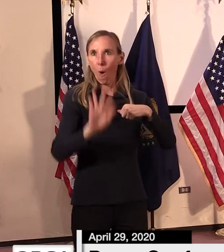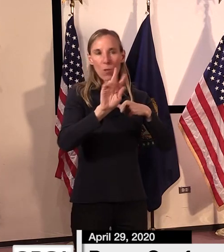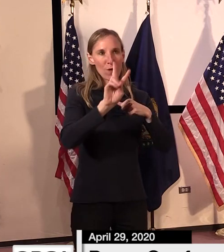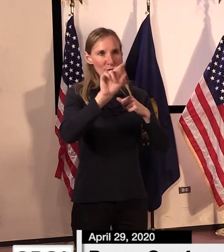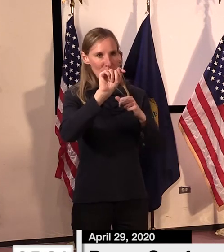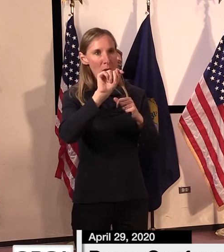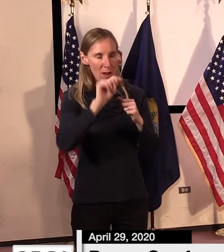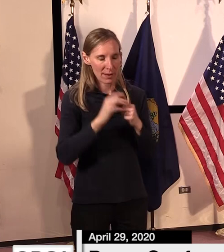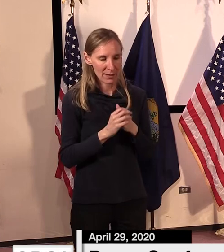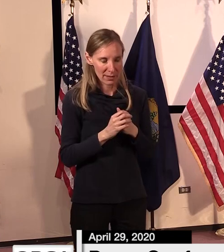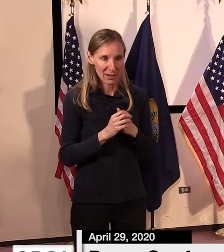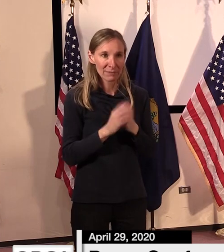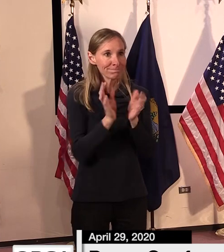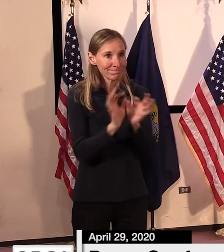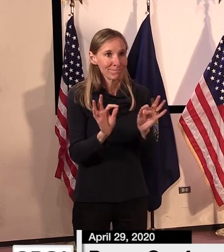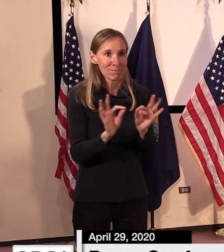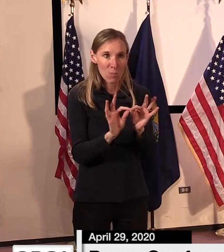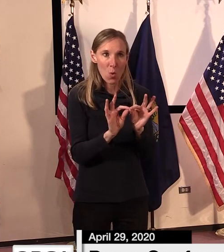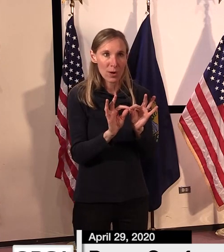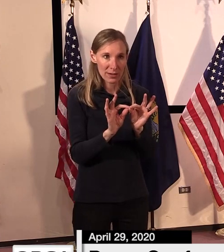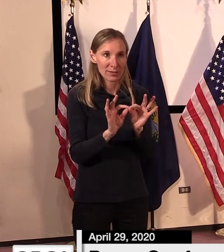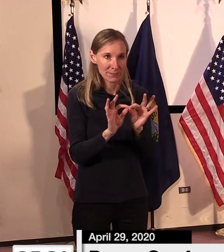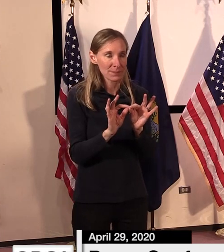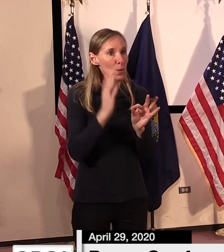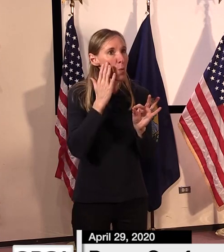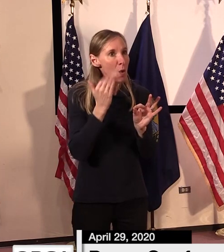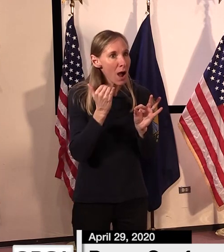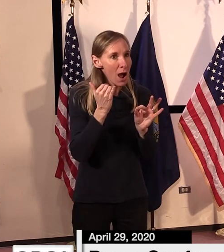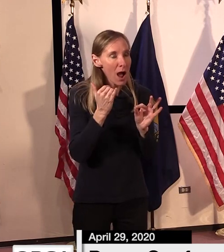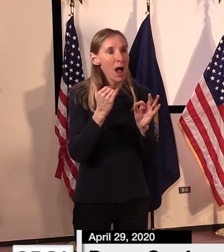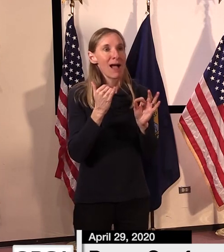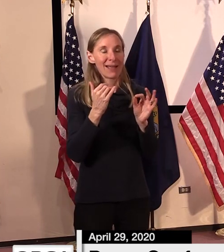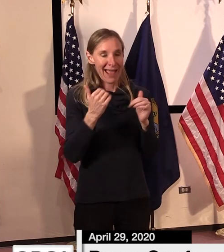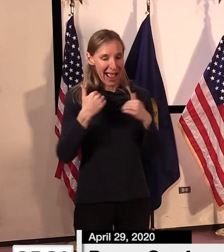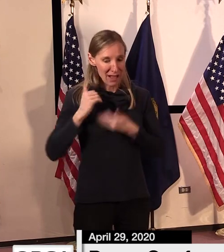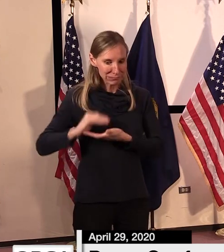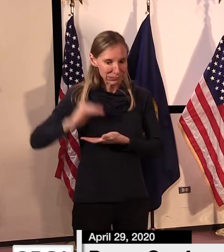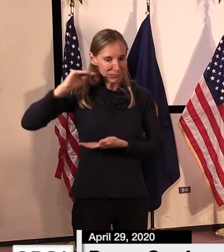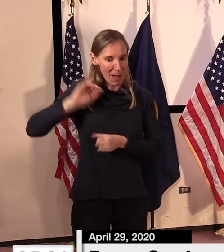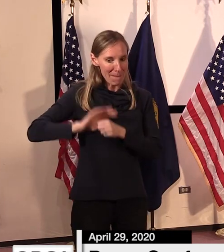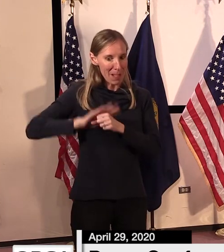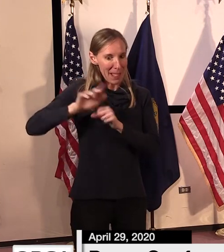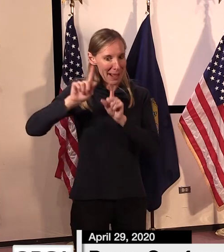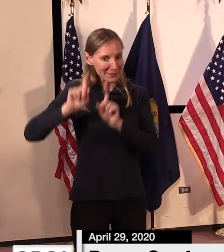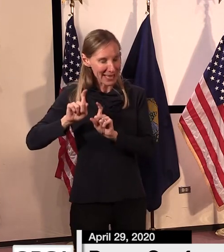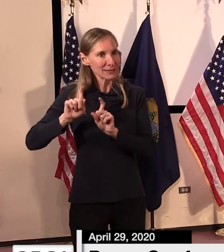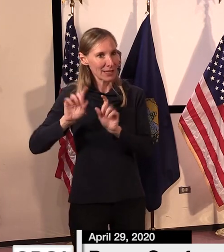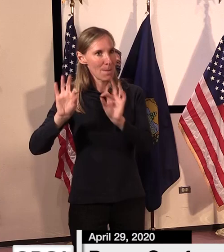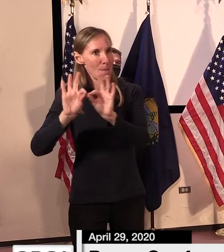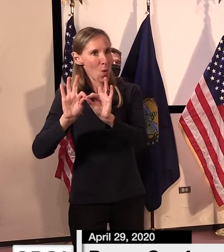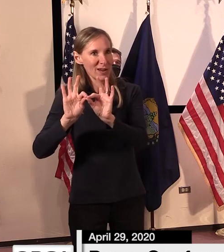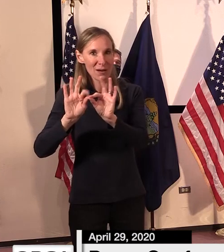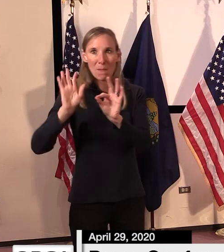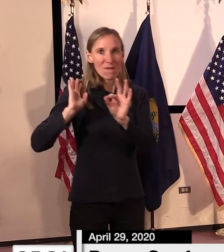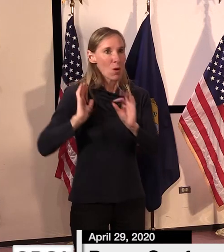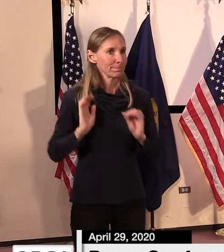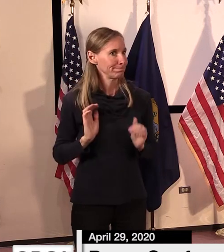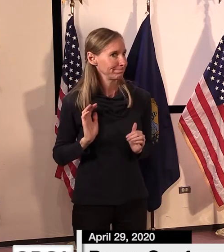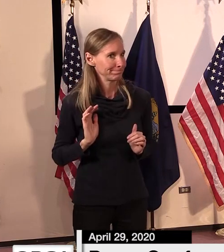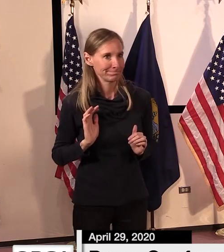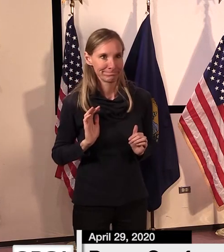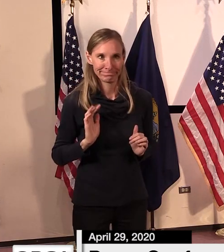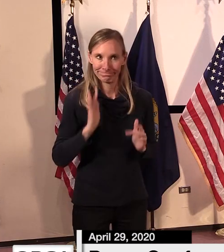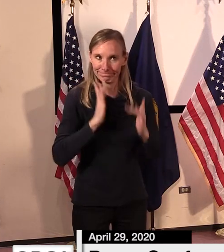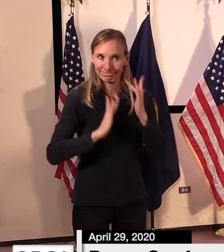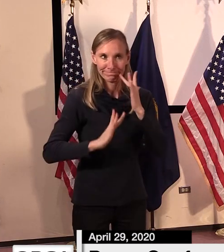state. It's important to remember that having ample testing supplies hasn't always been the case. In the early